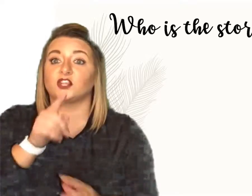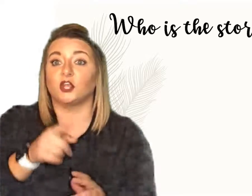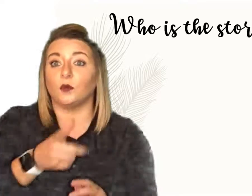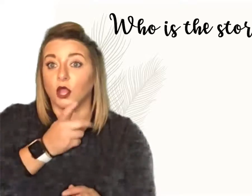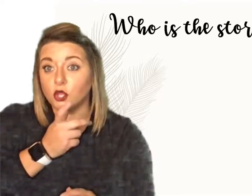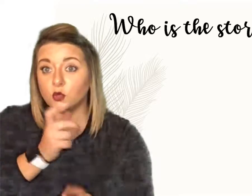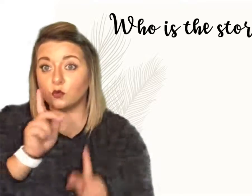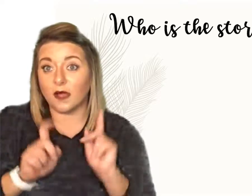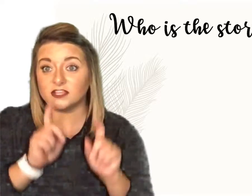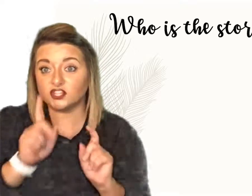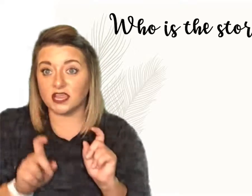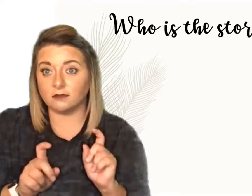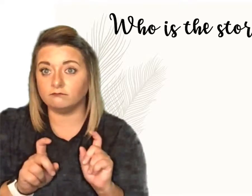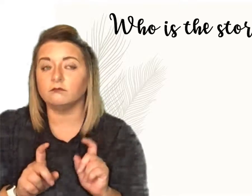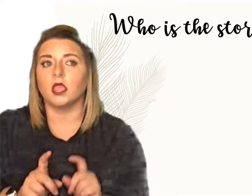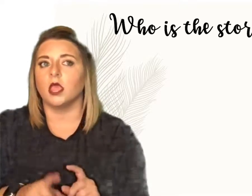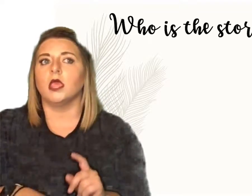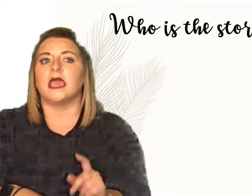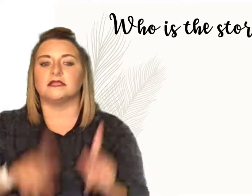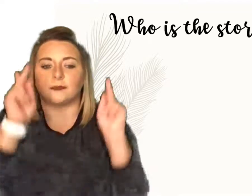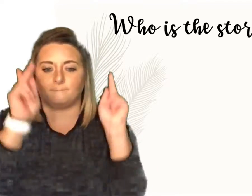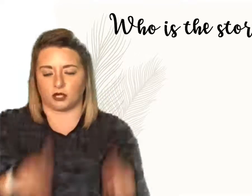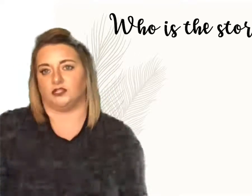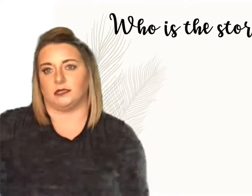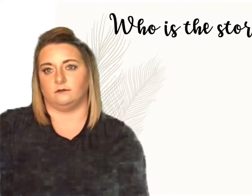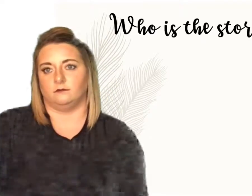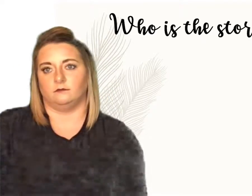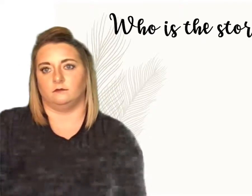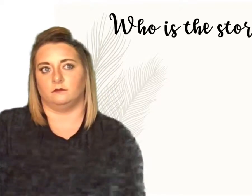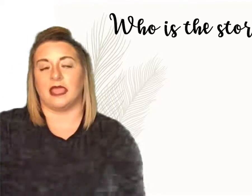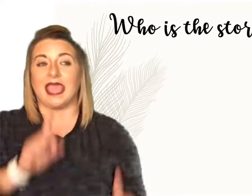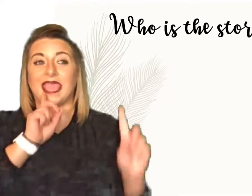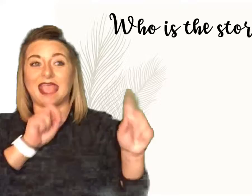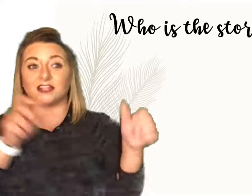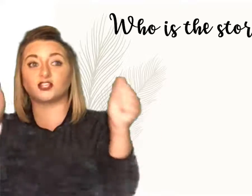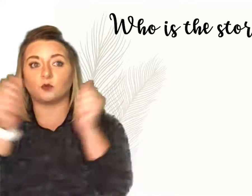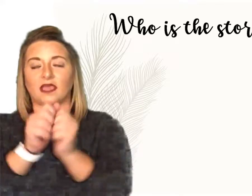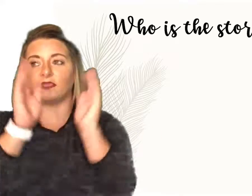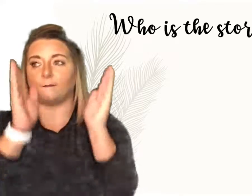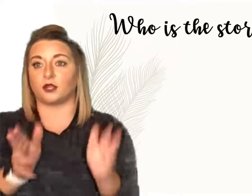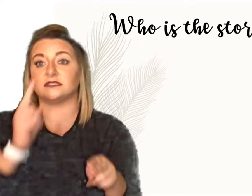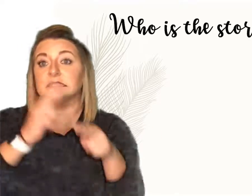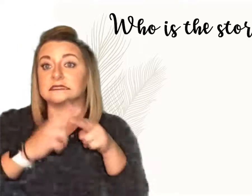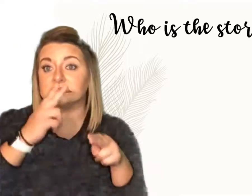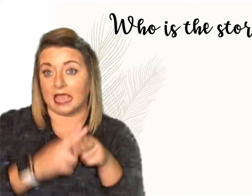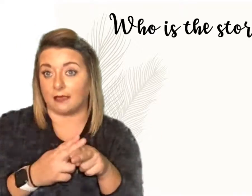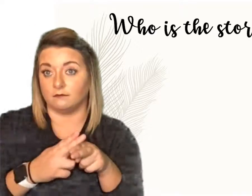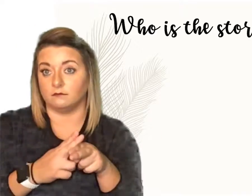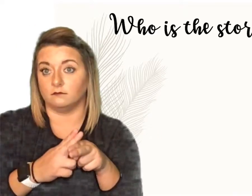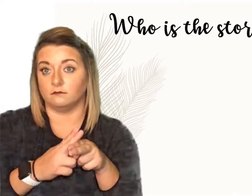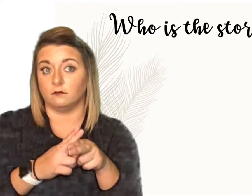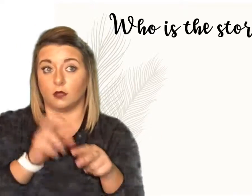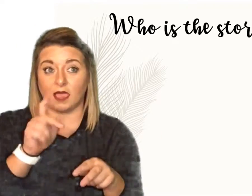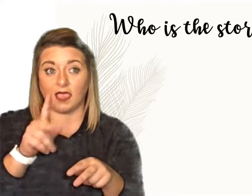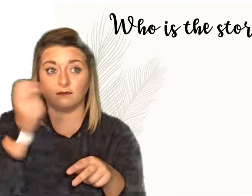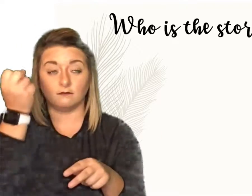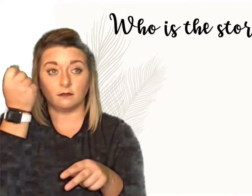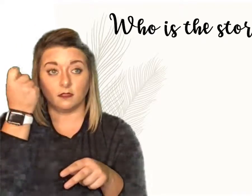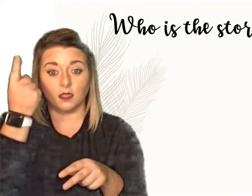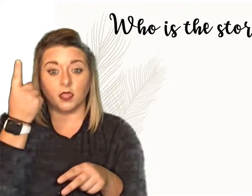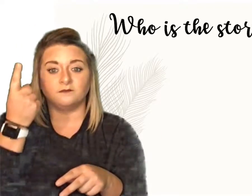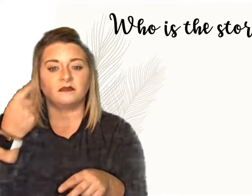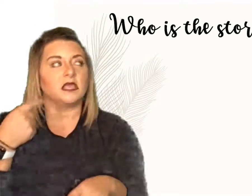I ask you a who question, it's a person. Answer with a person's name,